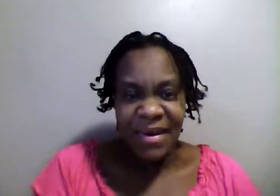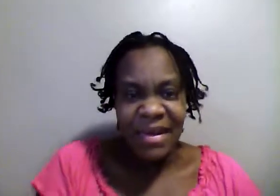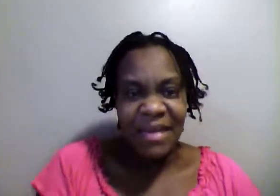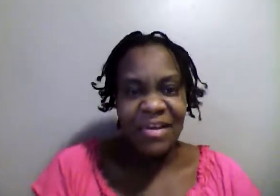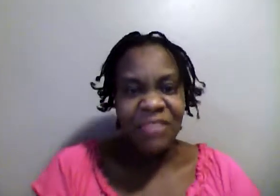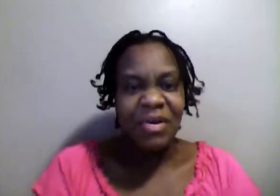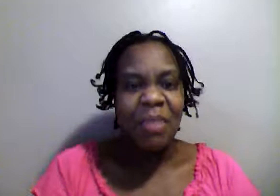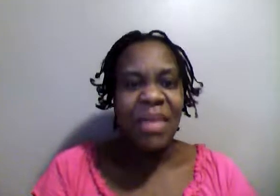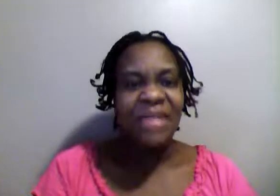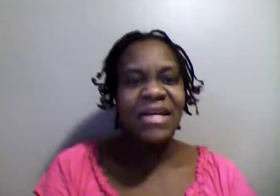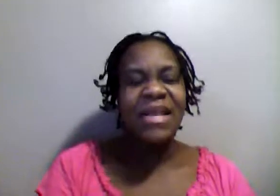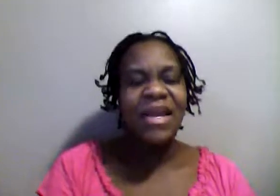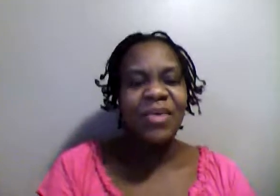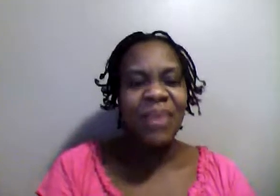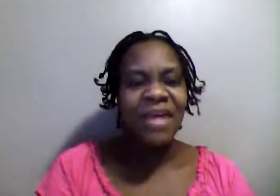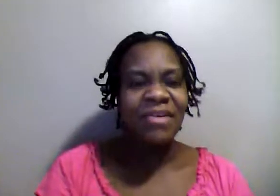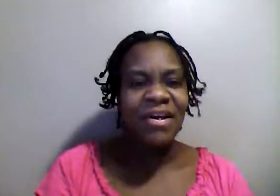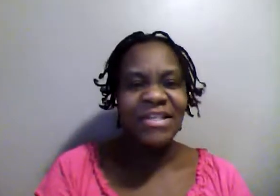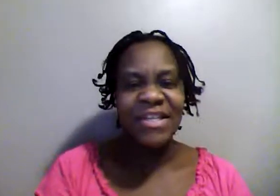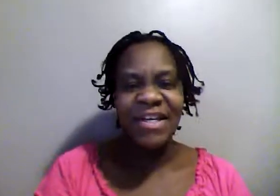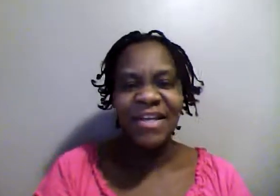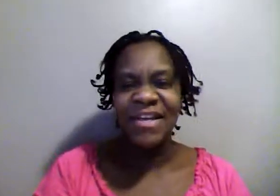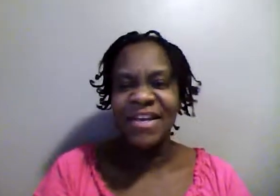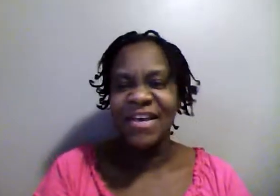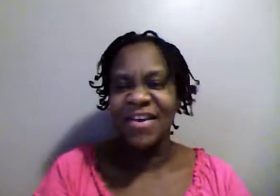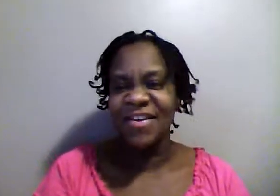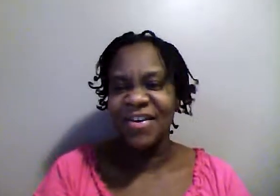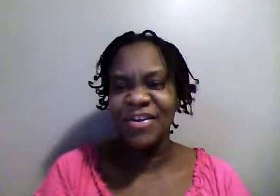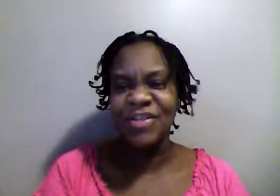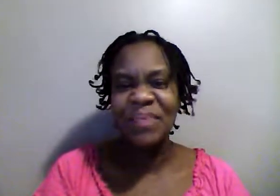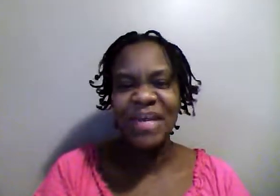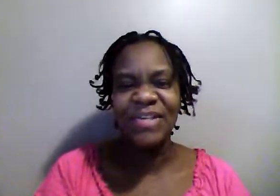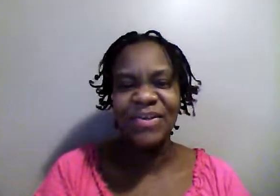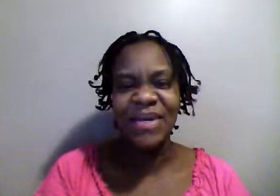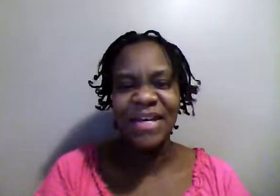It is recommended that you wait until your tomato